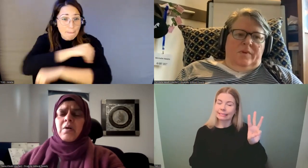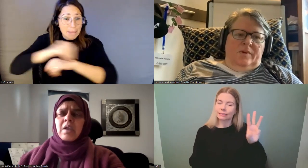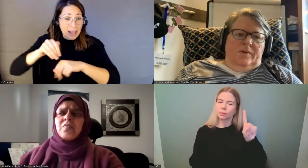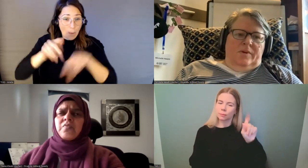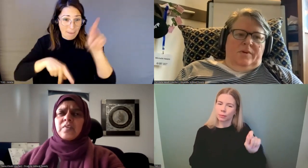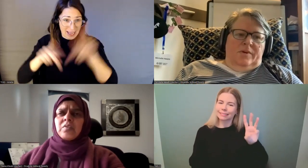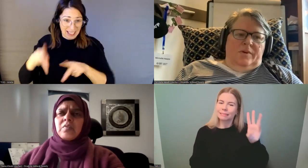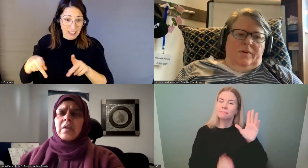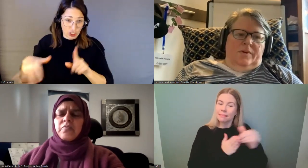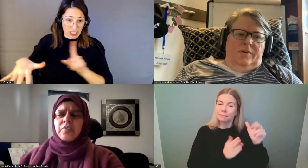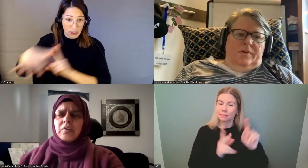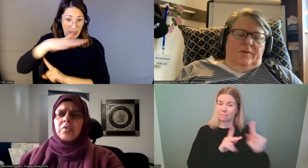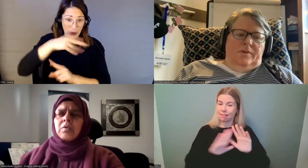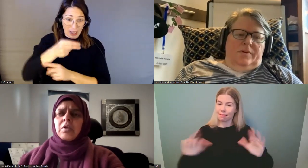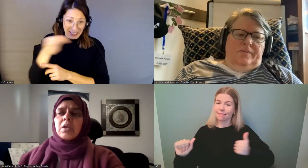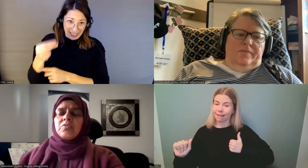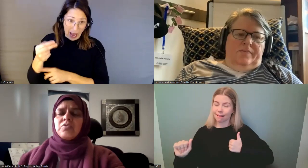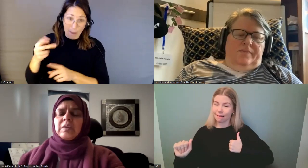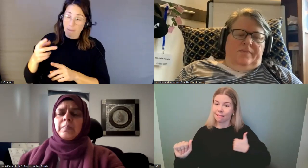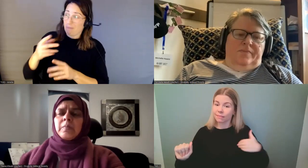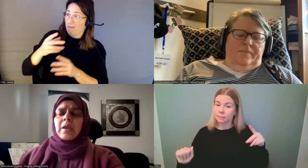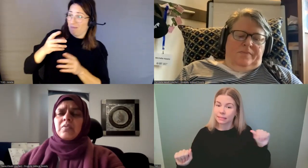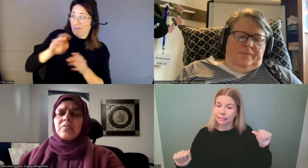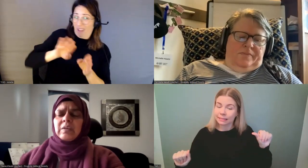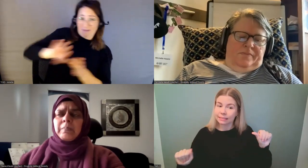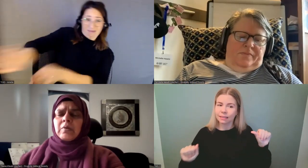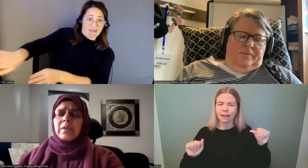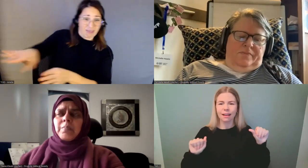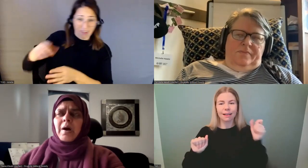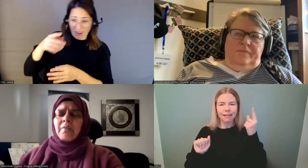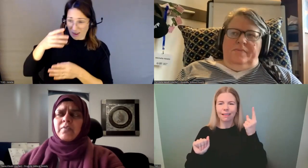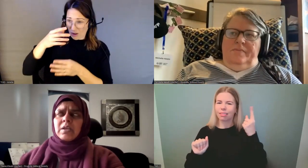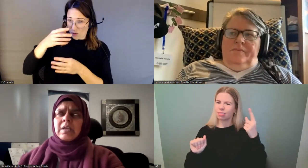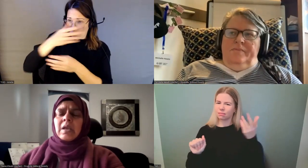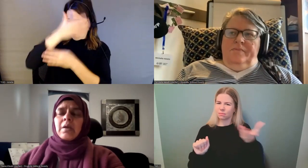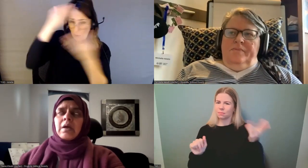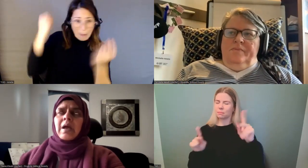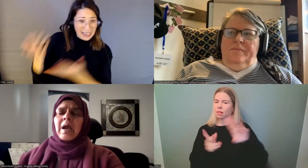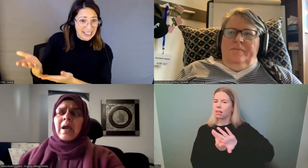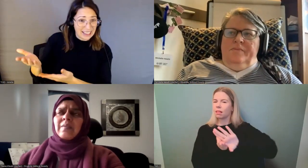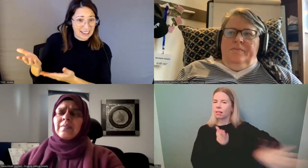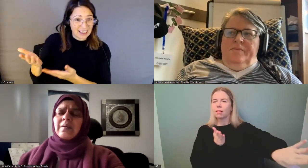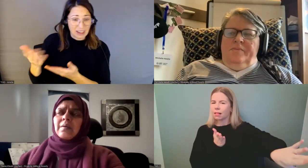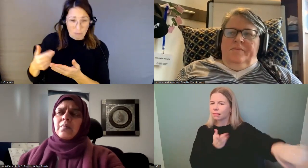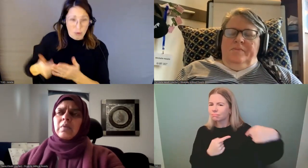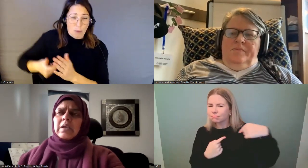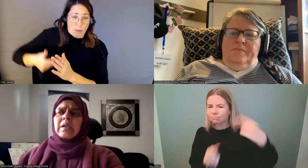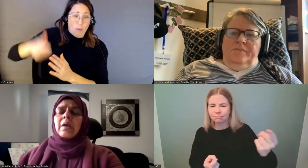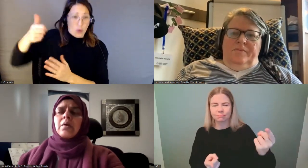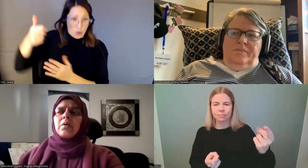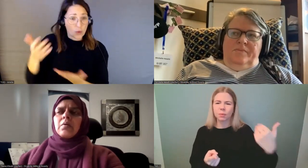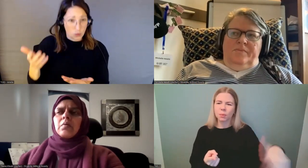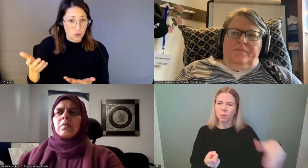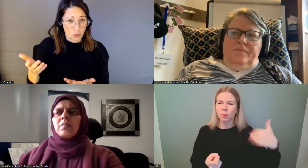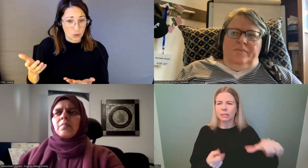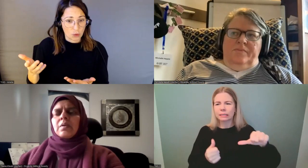left behind further and further, deeper and deeper in poverty as